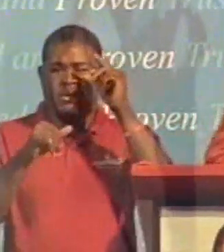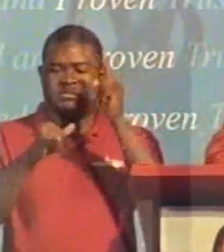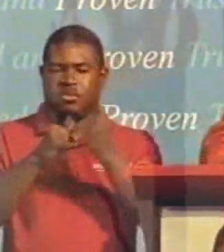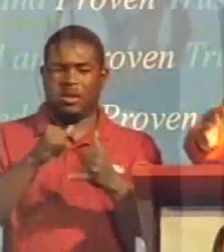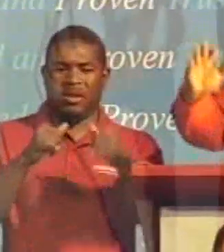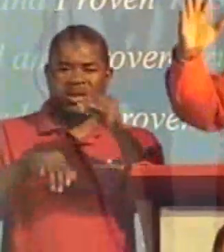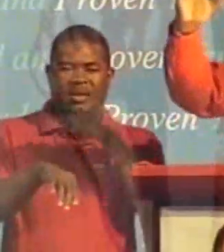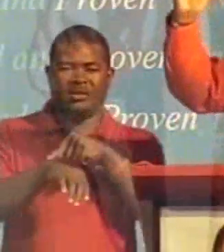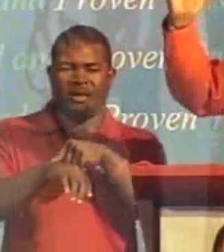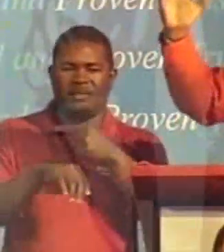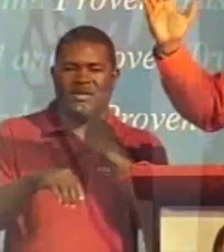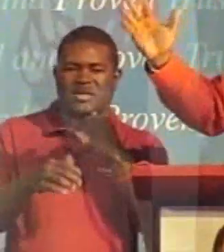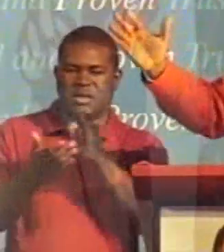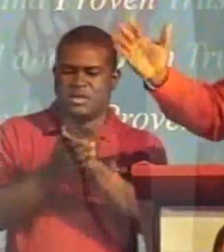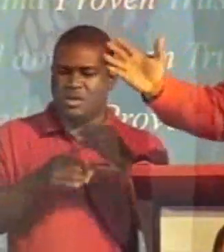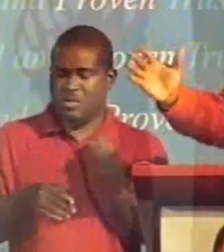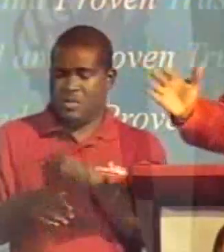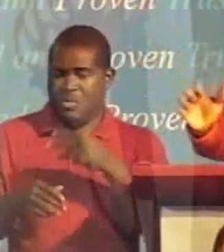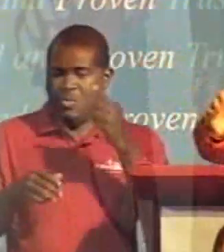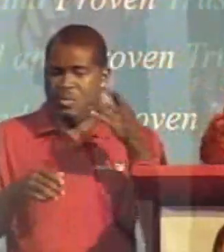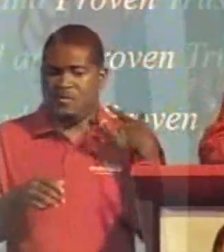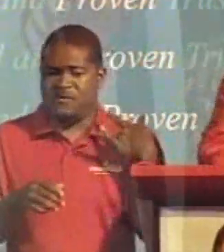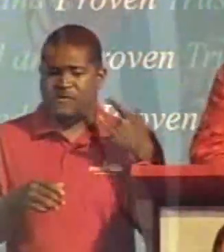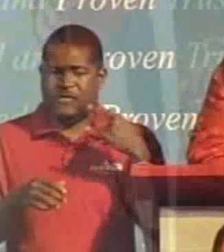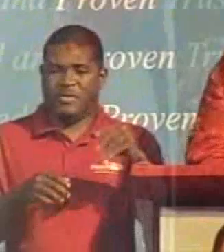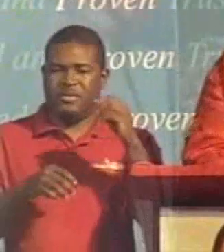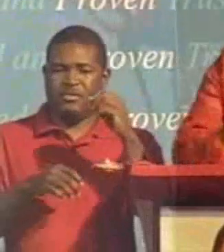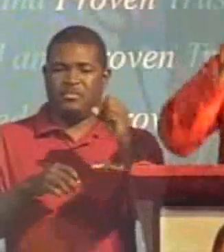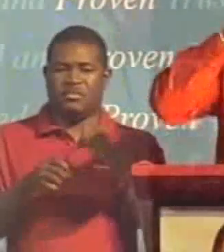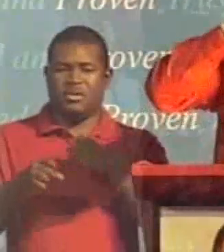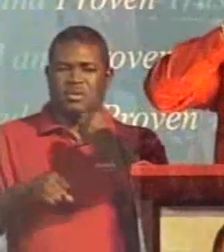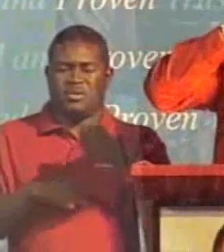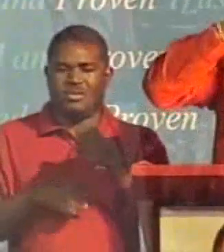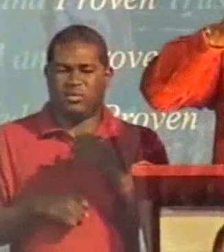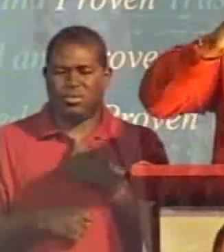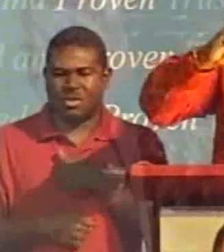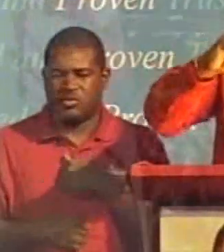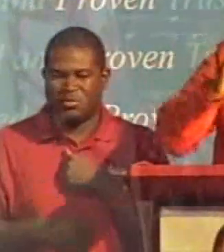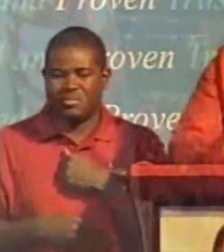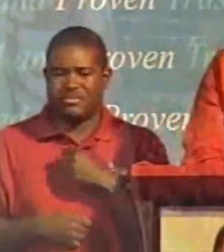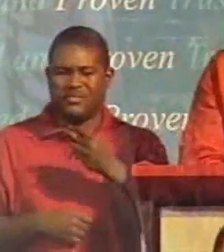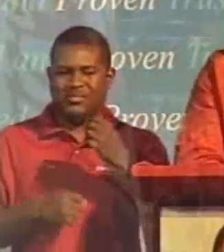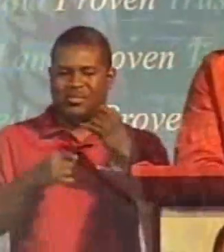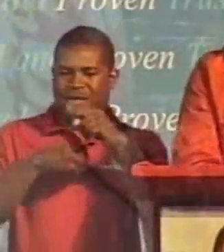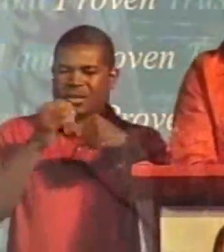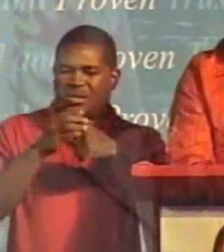all around, oh, we feel so sorry for Bahamians. This time, mum's the word.